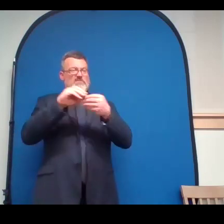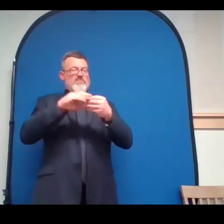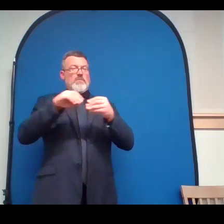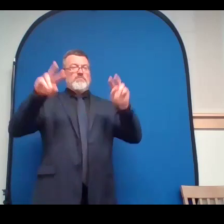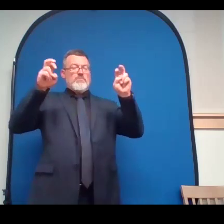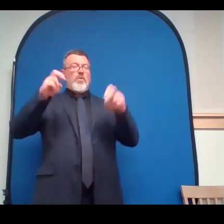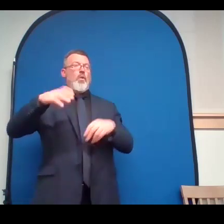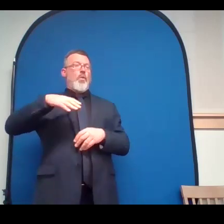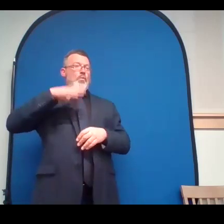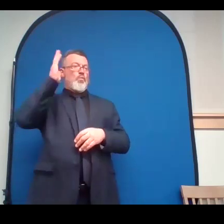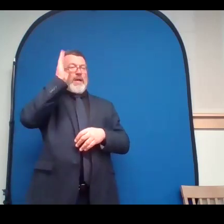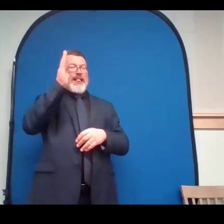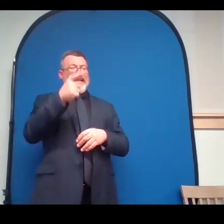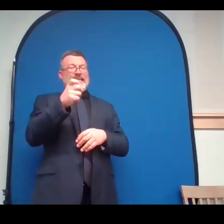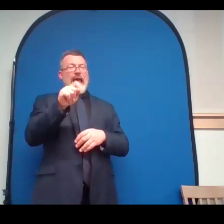we are the them.